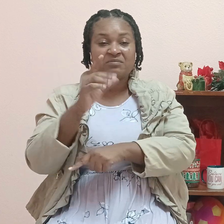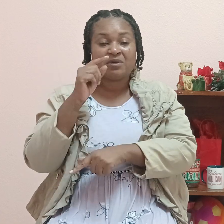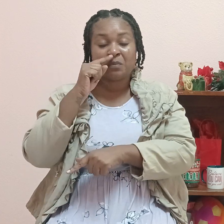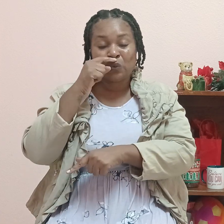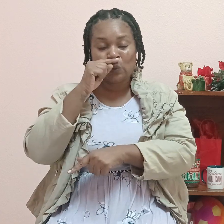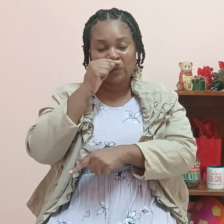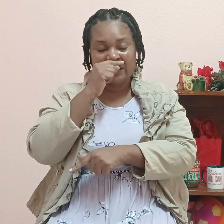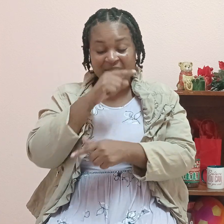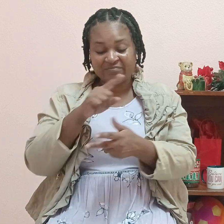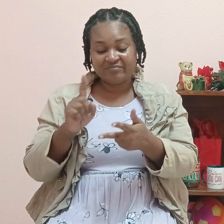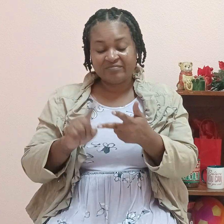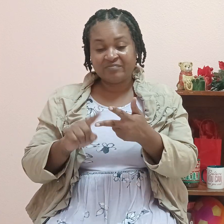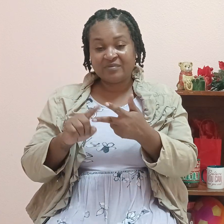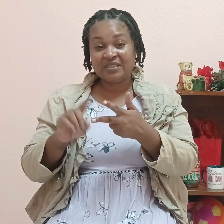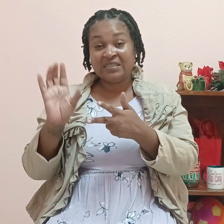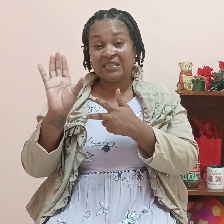C, sorrel cake,